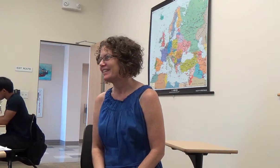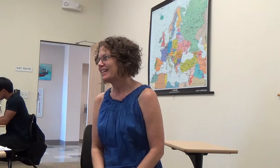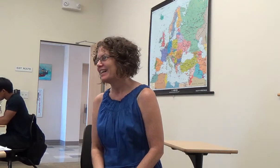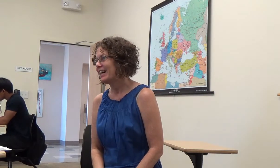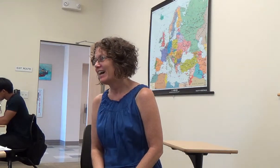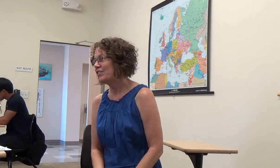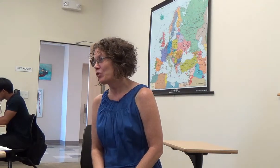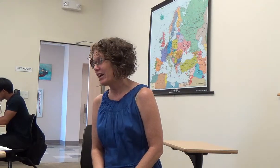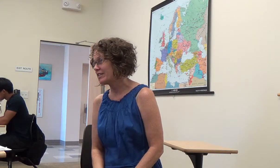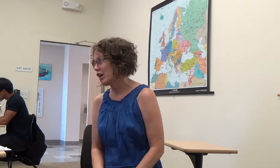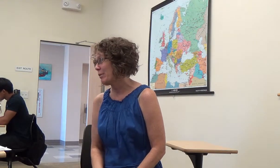I'm sorry.